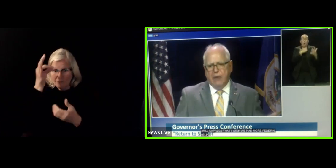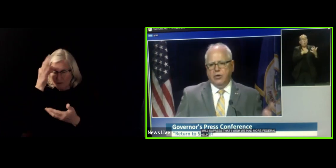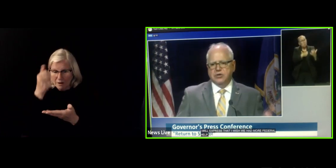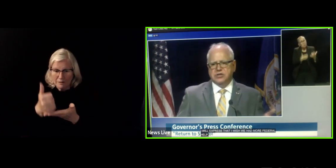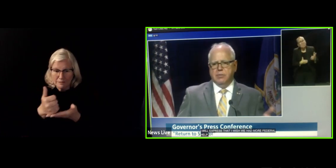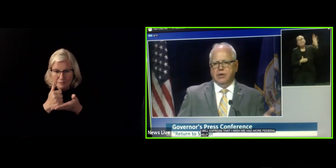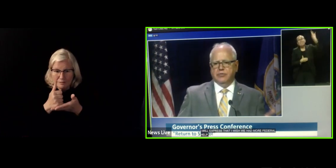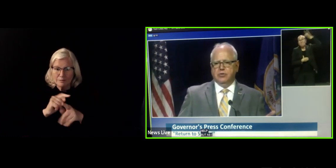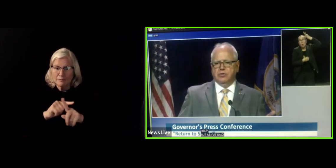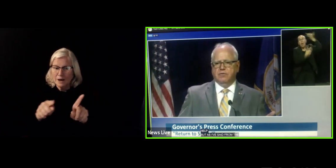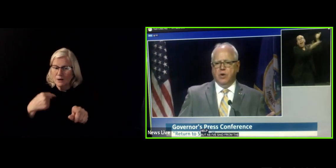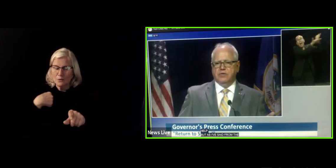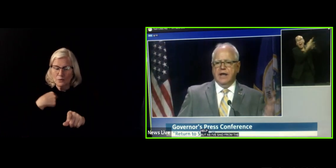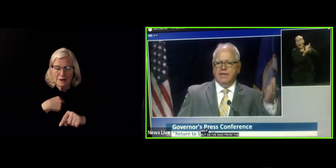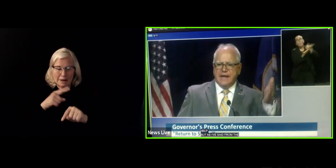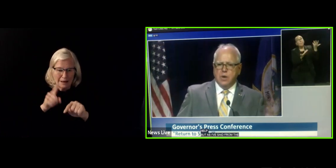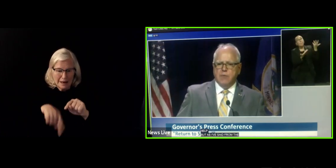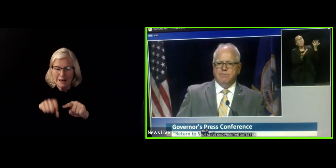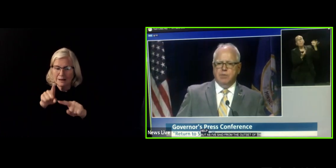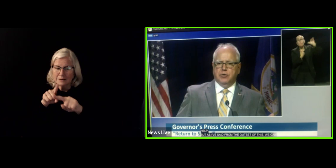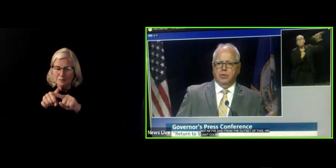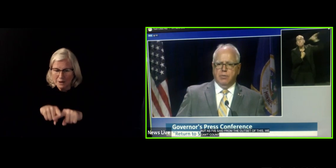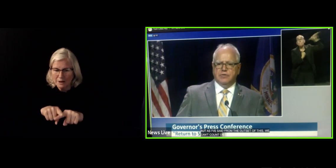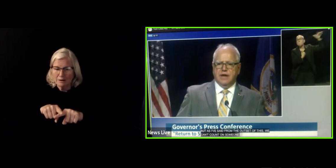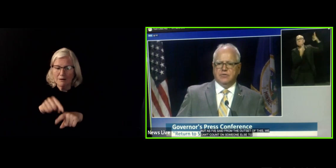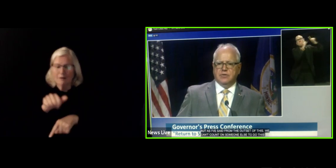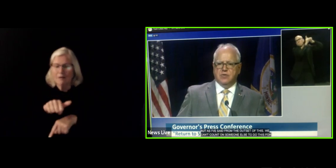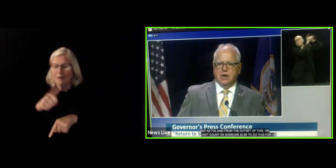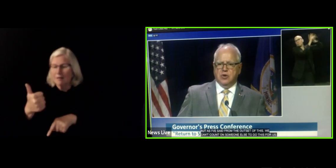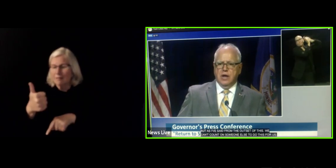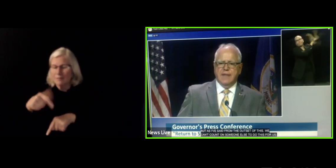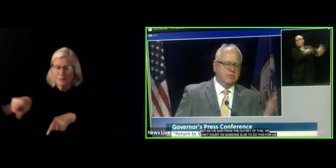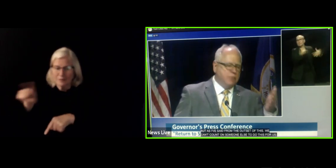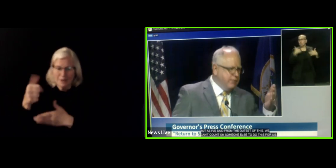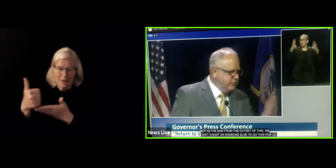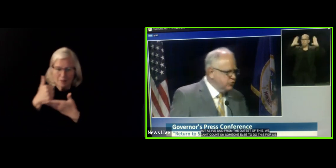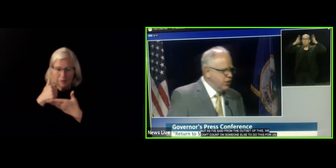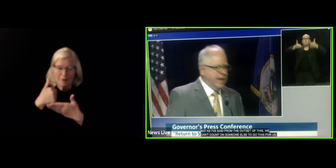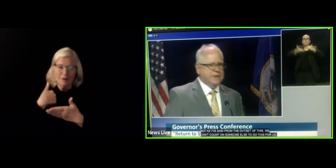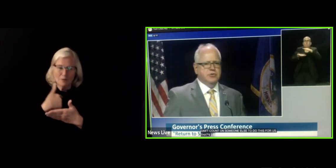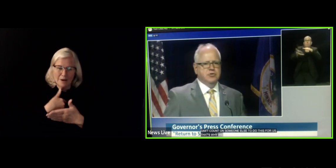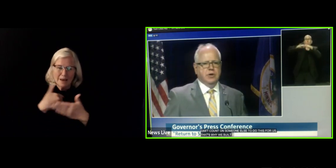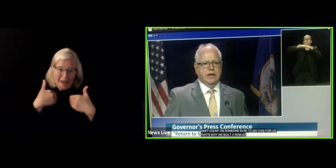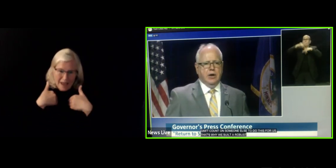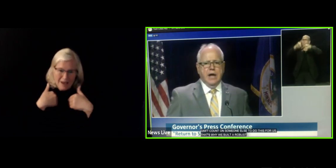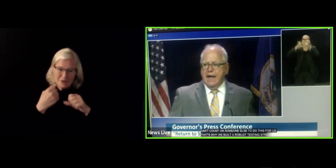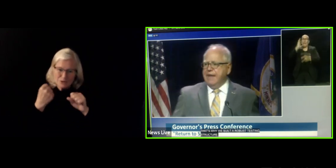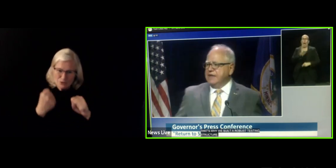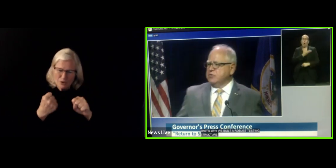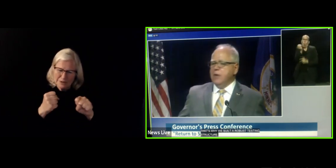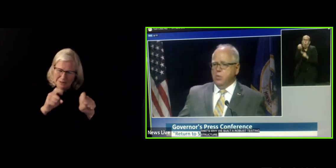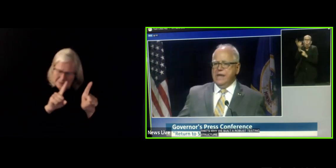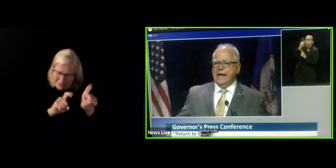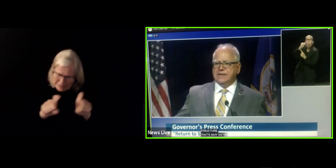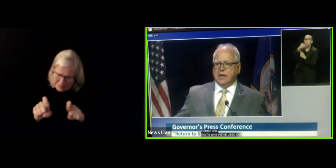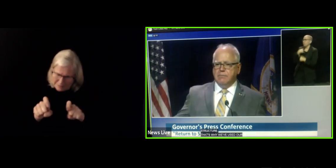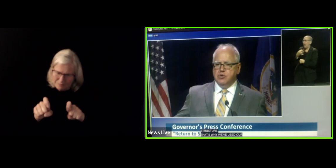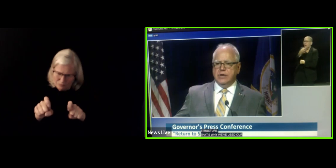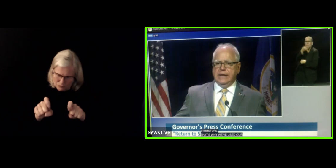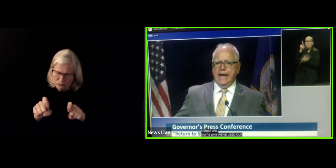count on someone else to do this for us. That's why we built a robust testing structure. That's why we've used our experts who are here. And that's why we